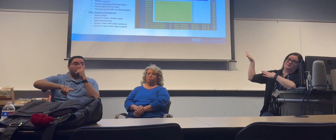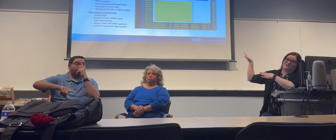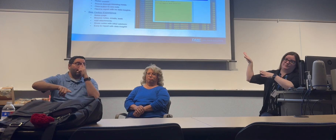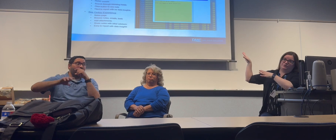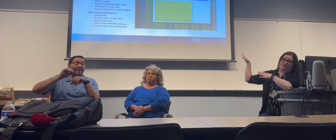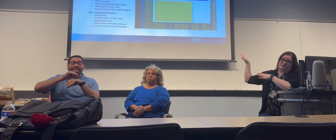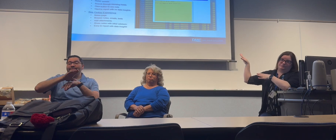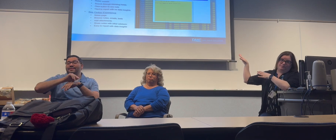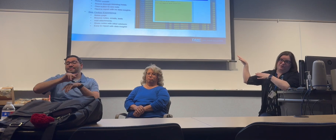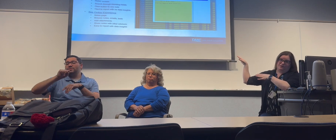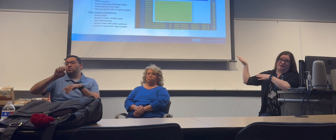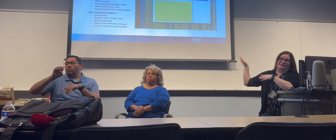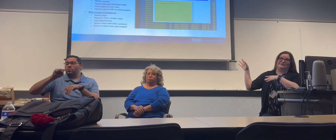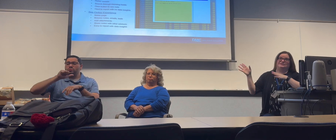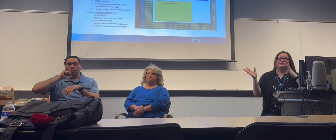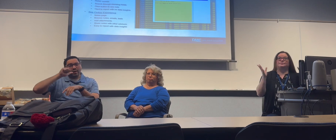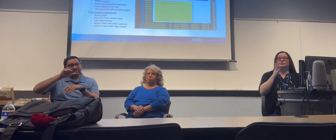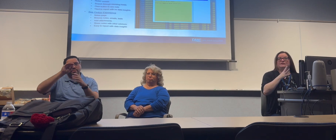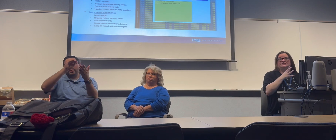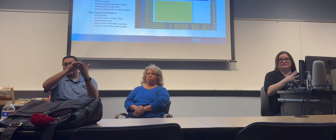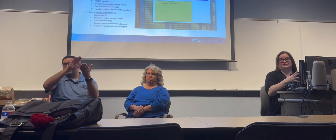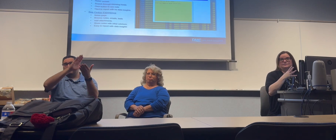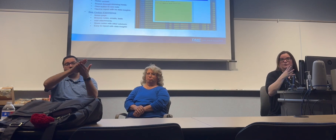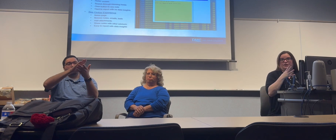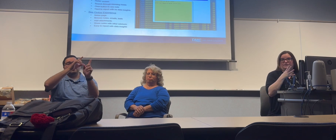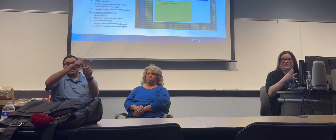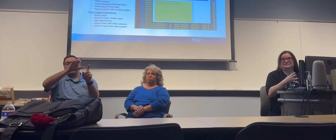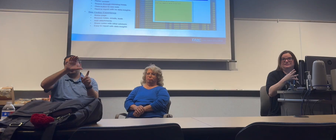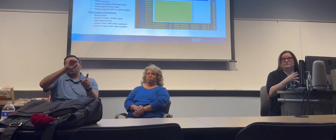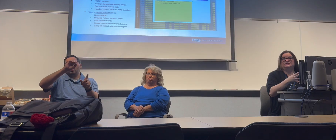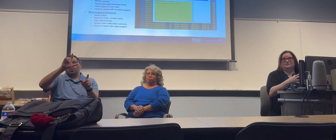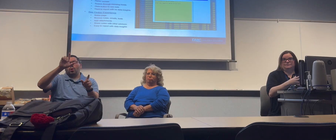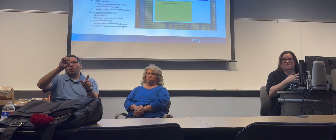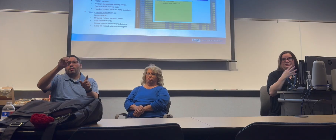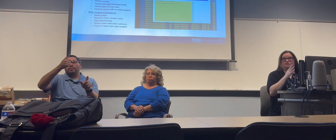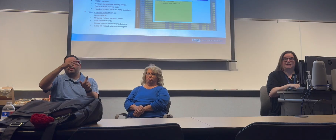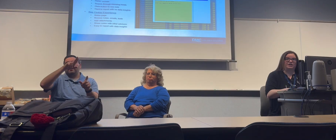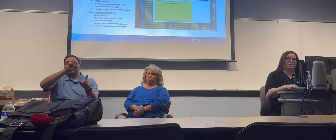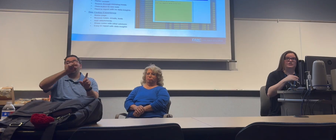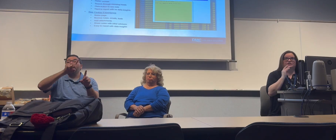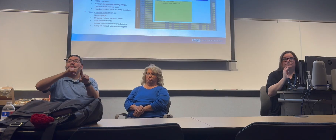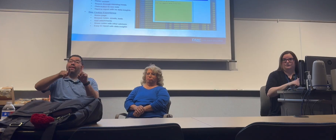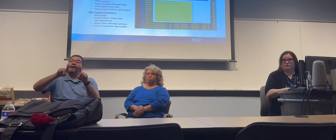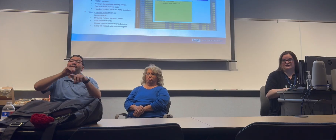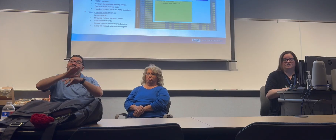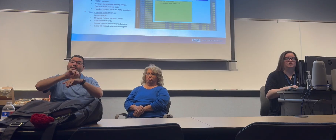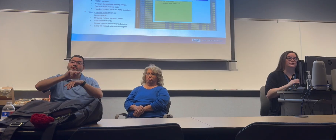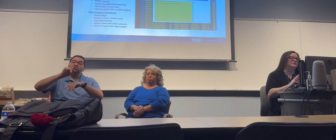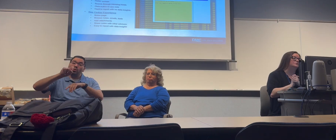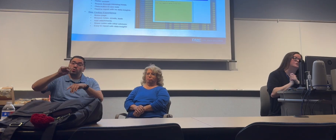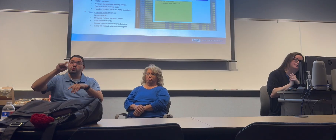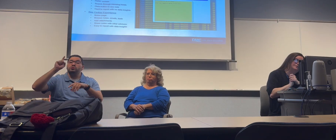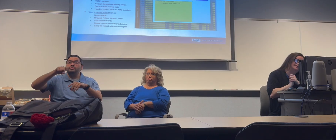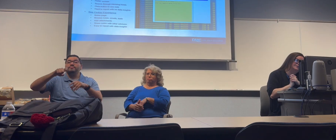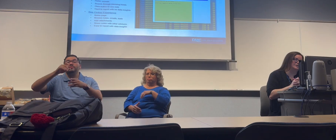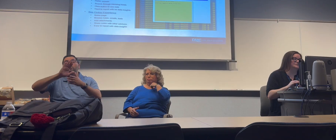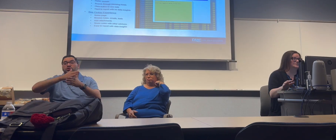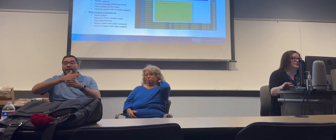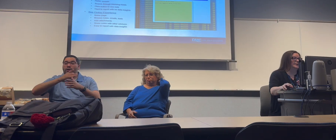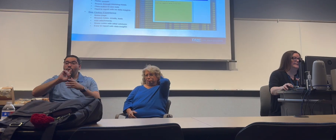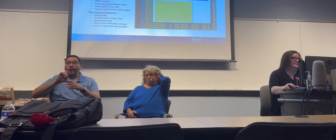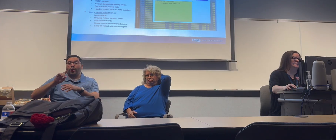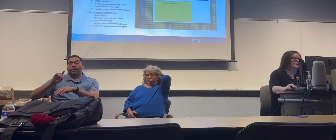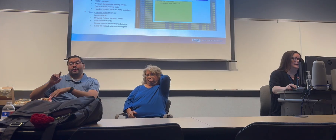notes don't need to be put in colleague. They need to be put in a system where advising notes can be shared and viewed centrally, which would be